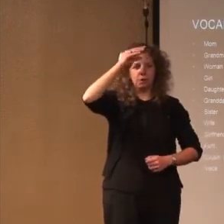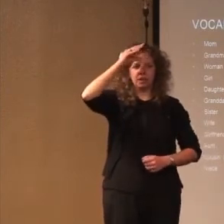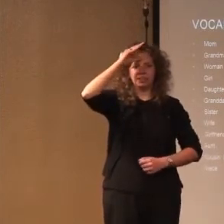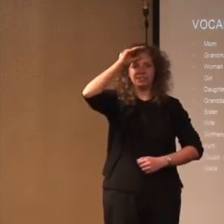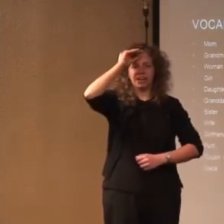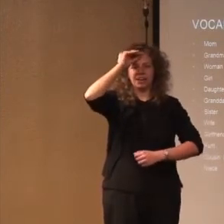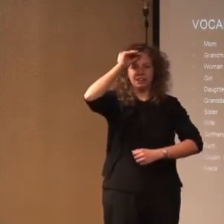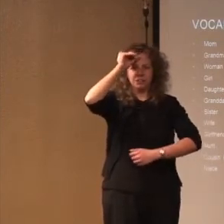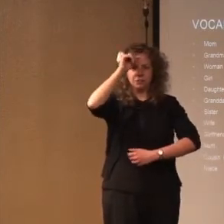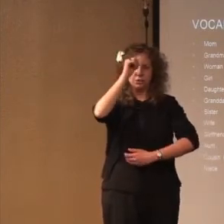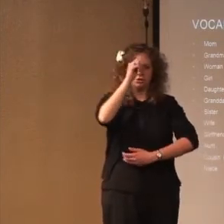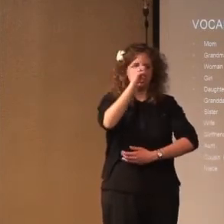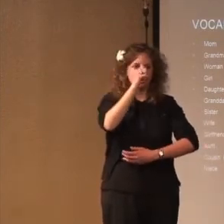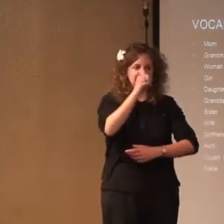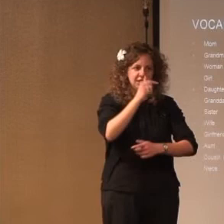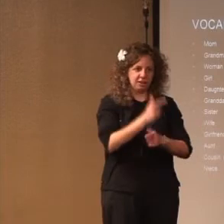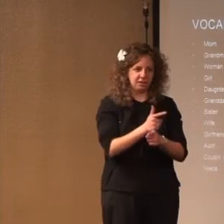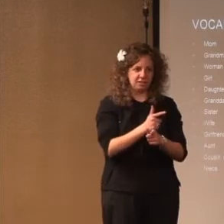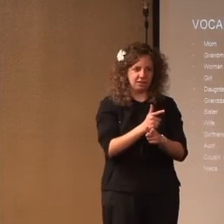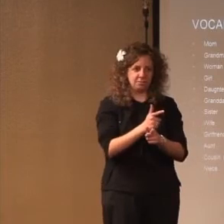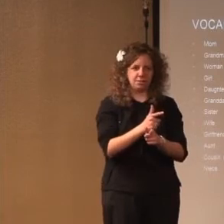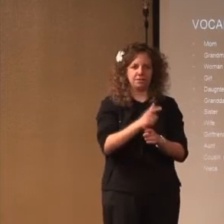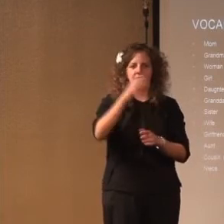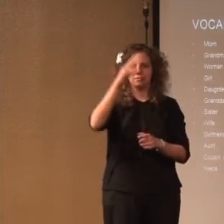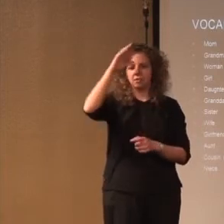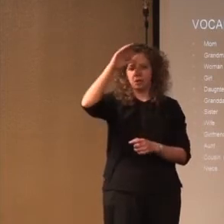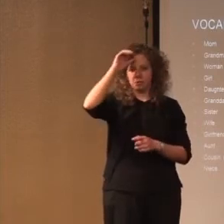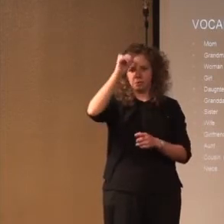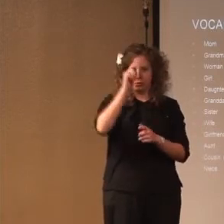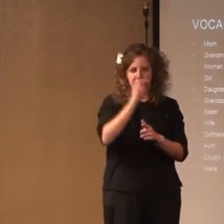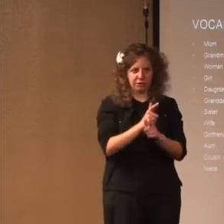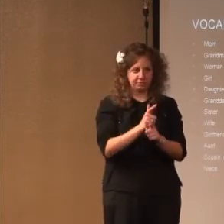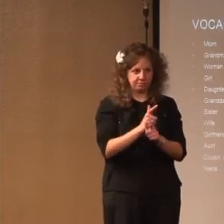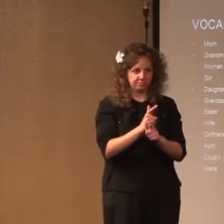boy like that. So it just starts here, kind of brother.